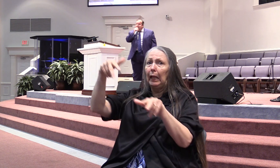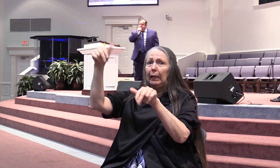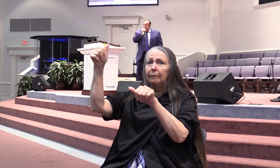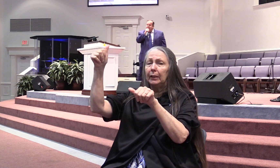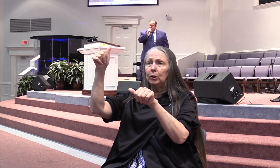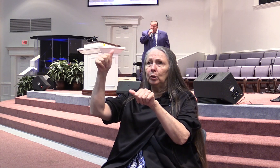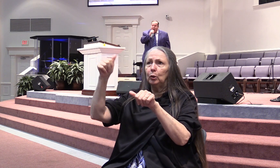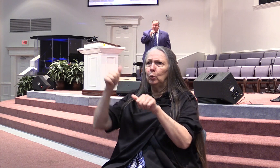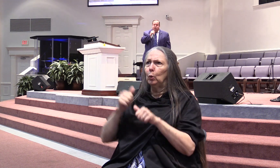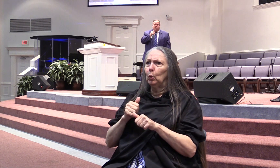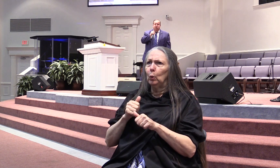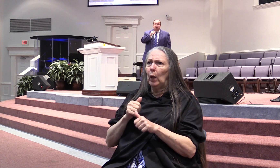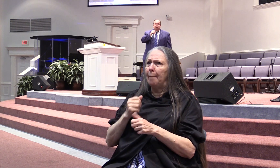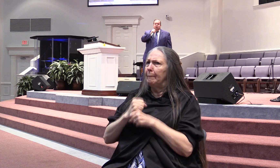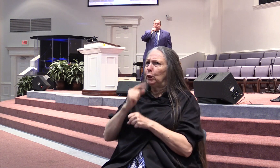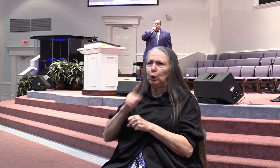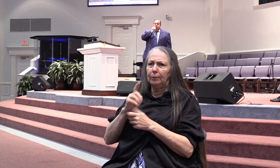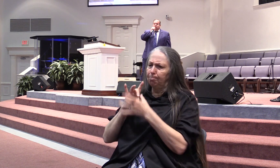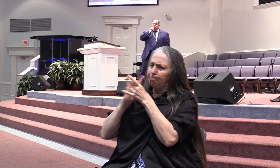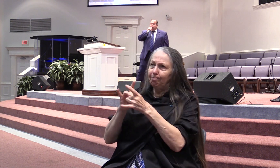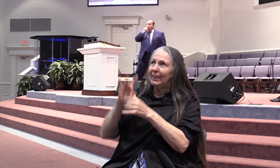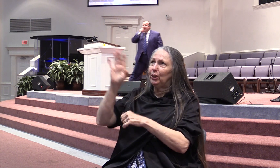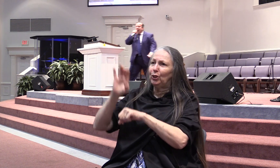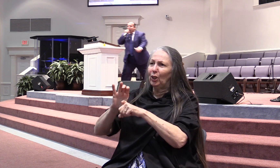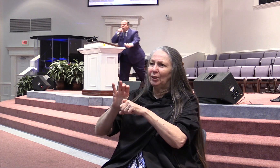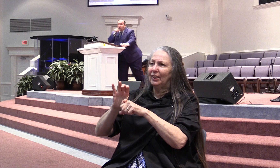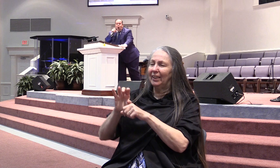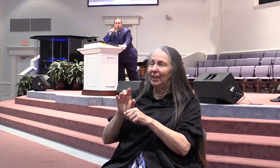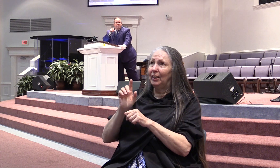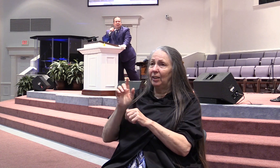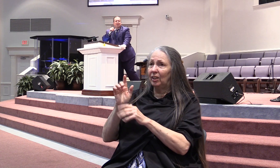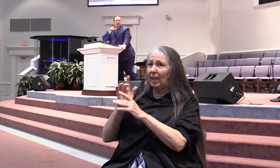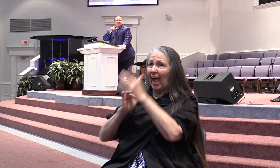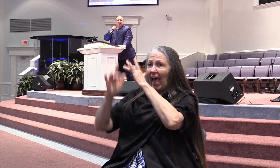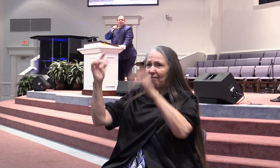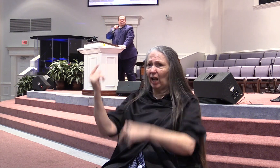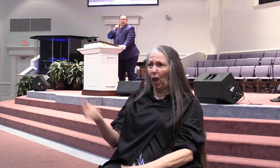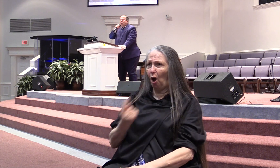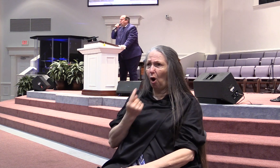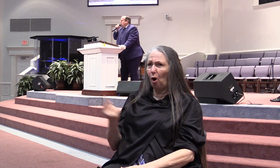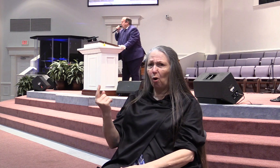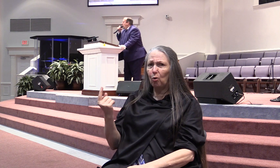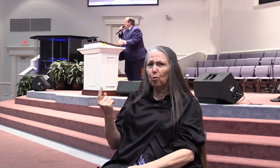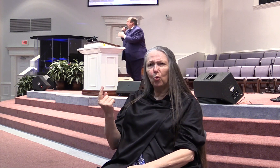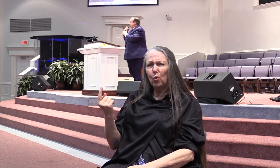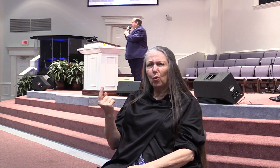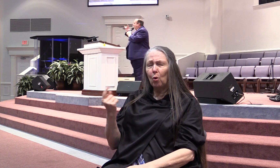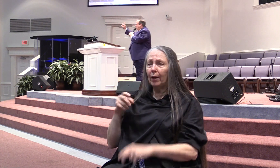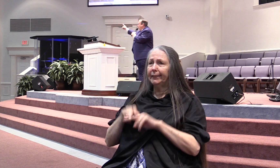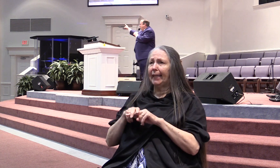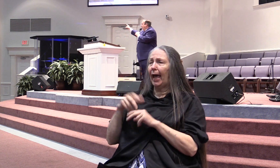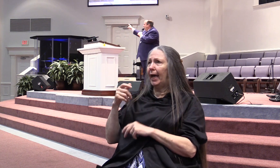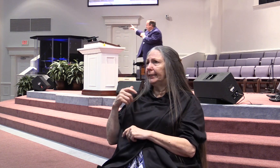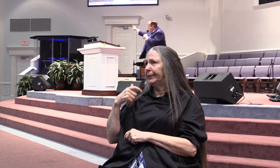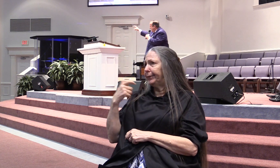probably need to be in the church. Ain't going to heaven on your own. You're not going to sit at home and watch some